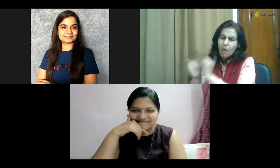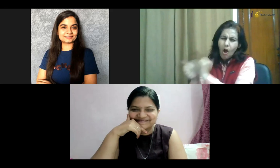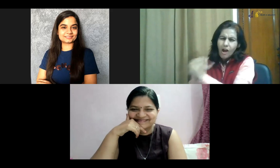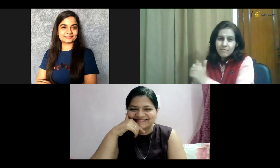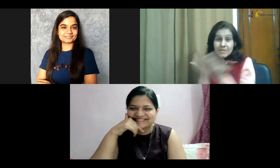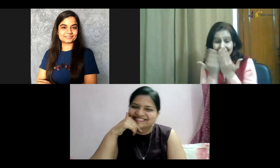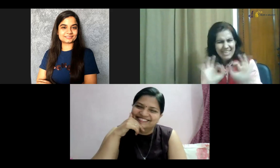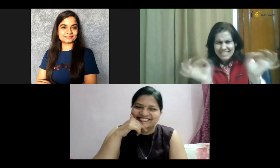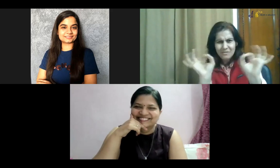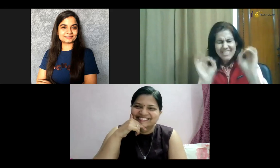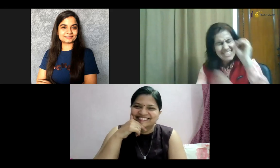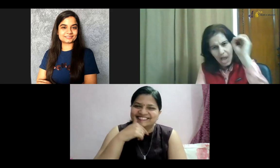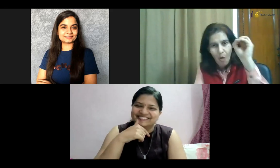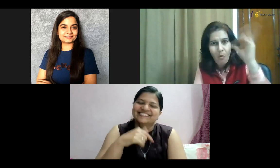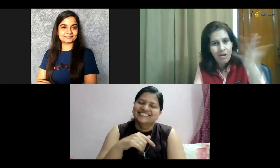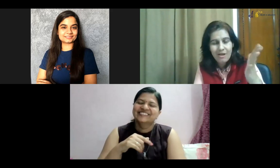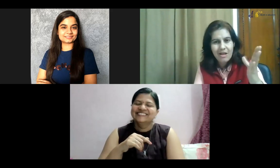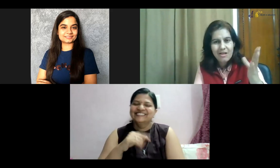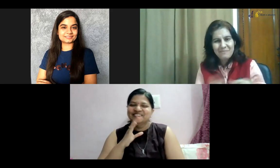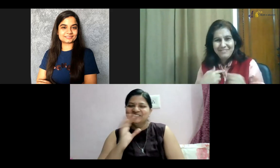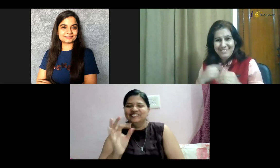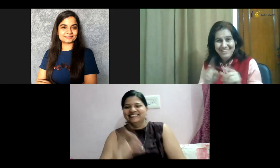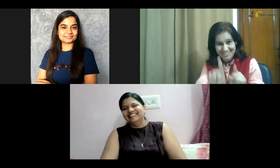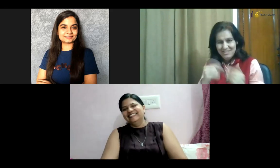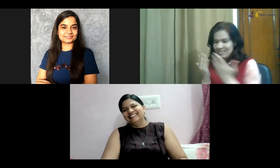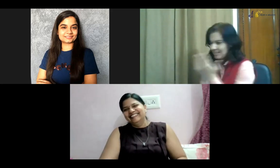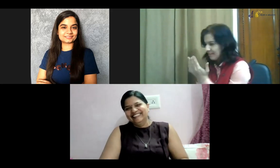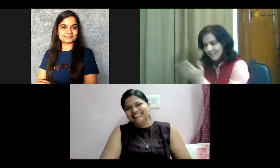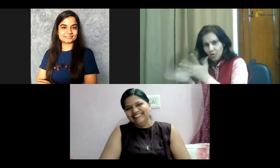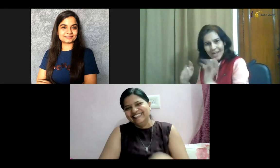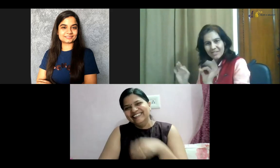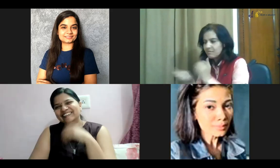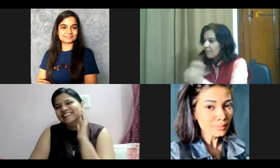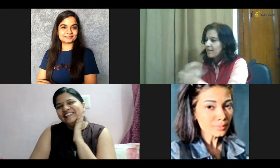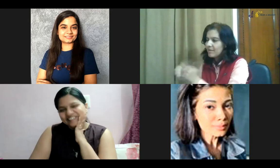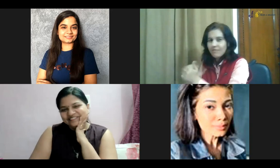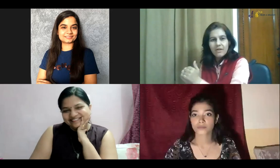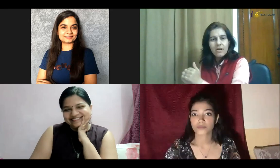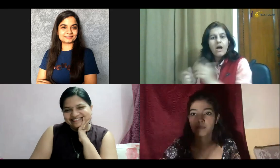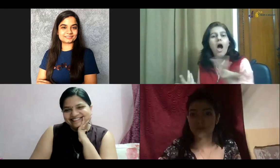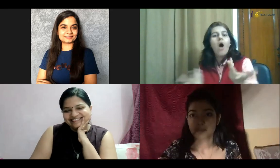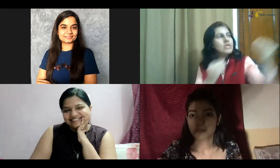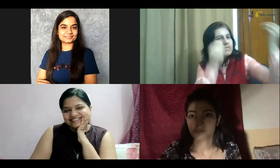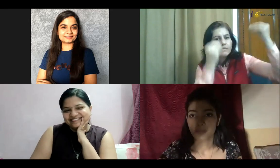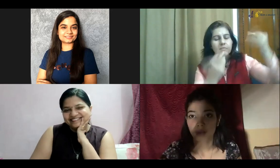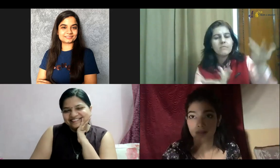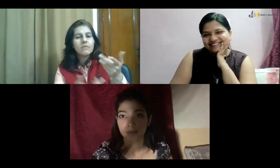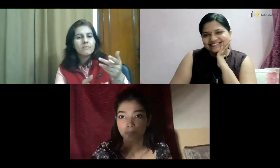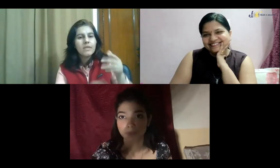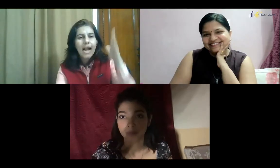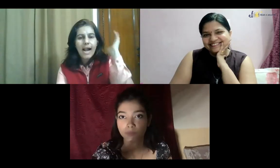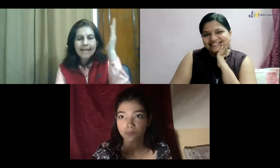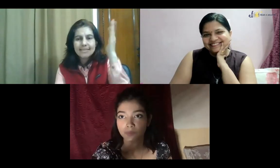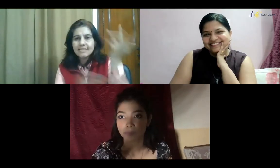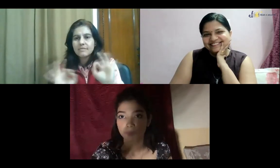sports. I went into sports, and I was zero. I was null in studies.